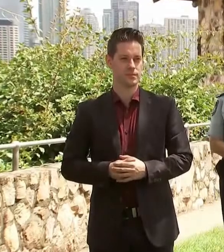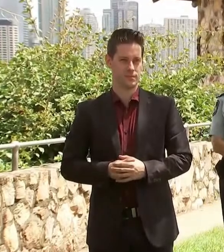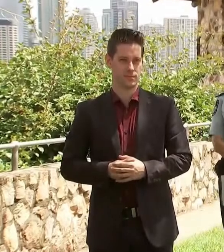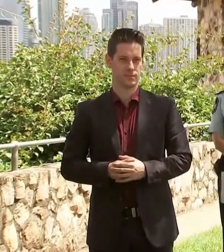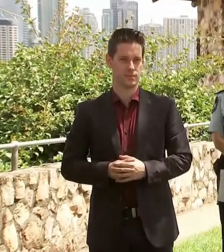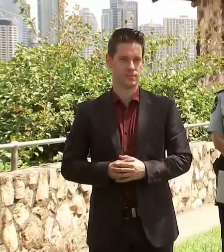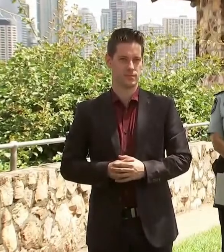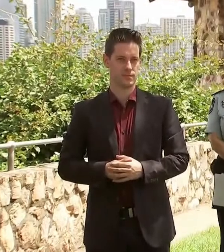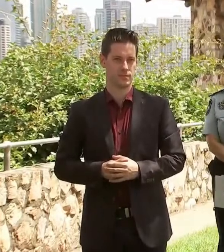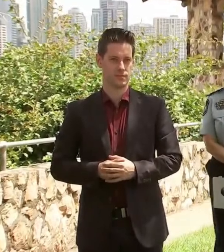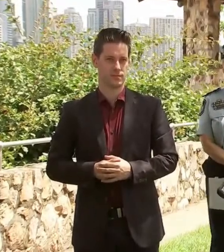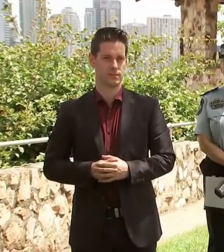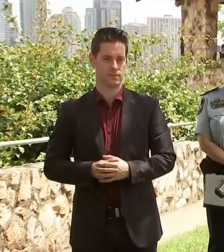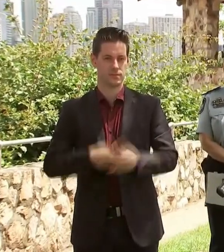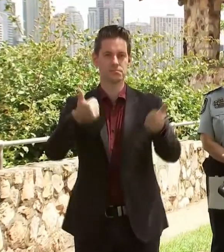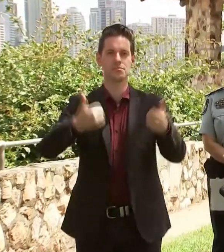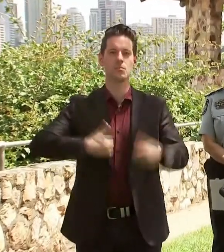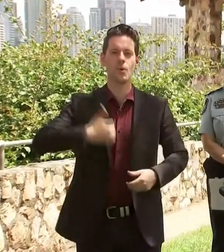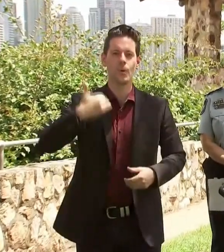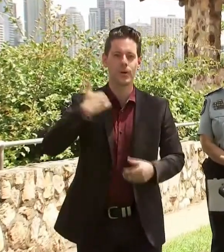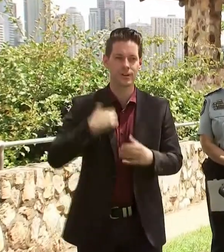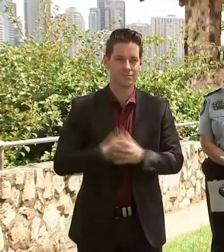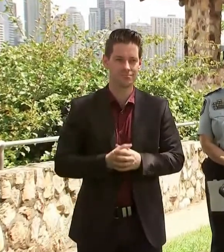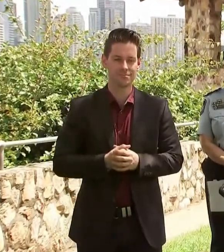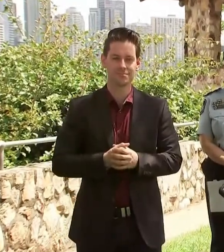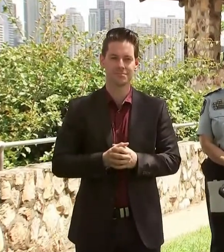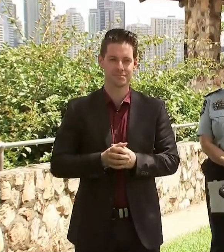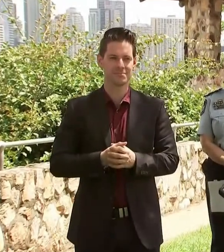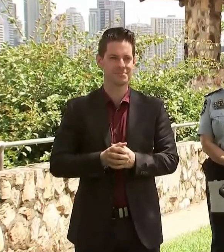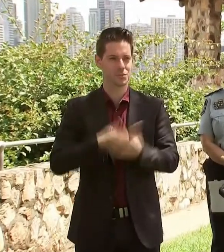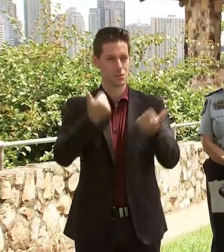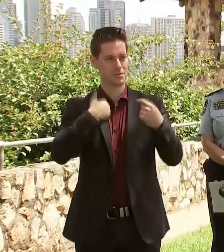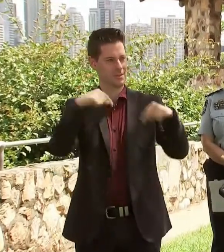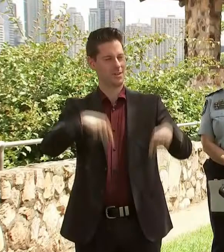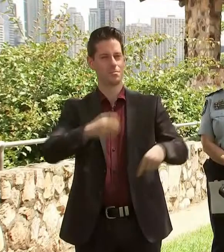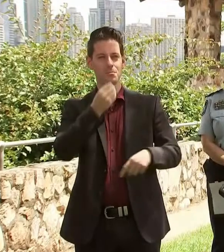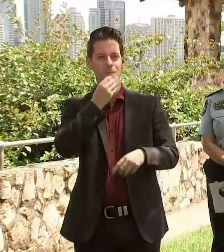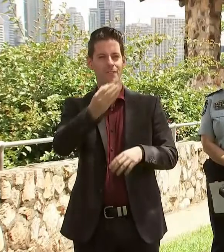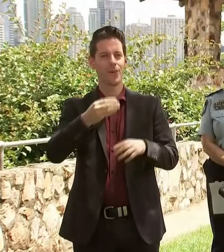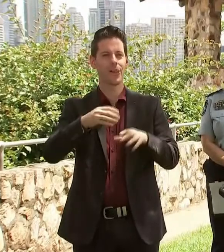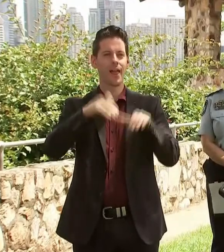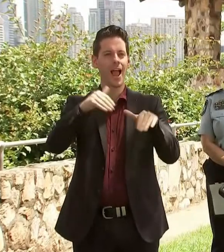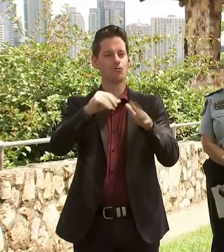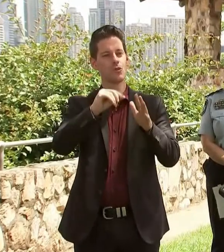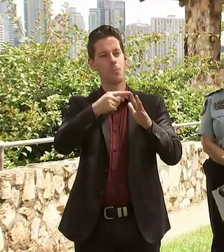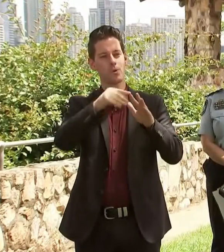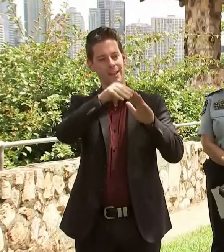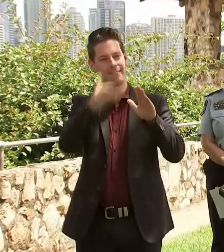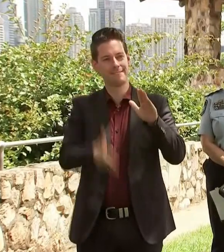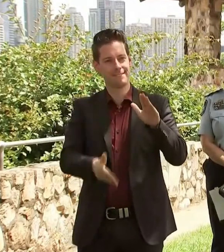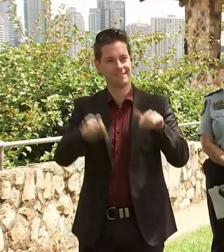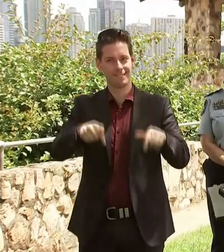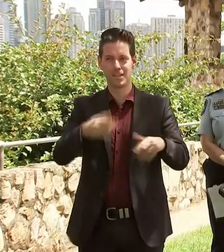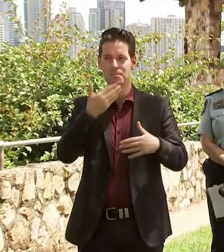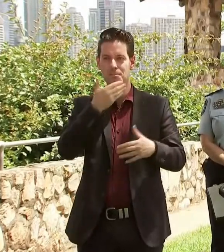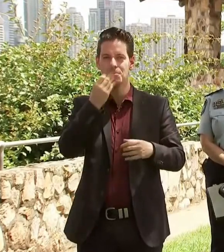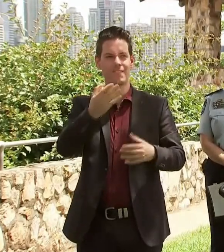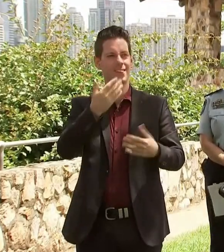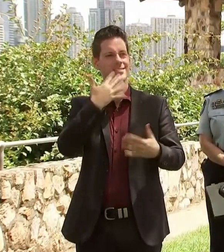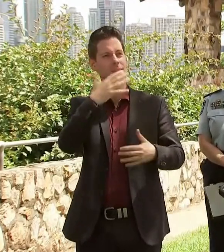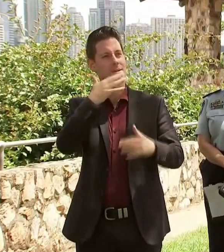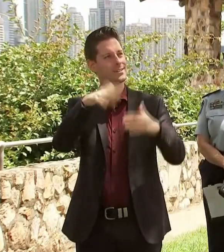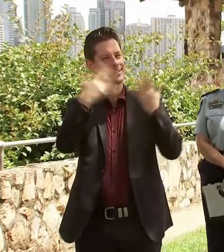Well, good morning. Good morning, everyone. It's great to be at the beautiful cliffs here at Kangaroo Point on this beautiful summer's day